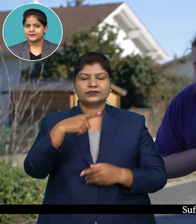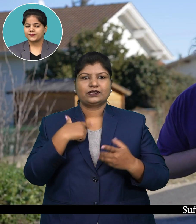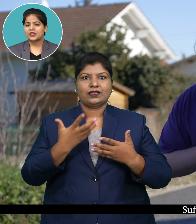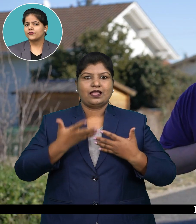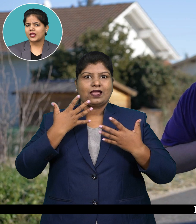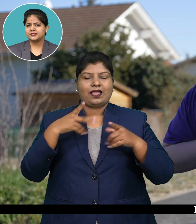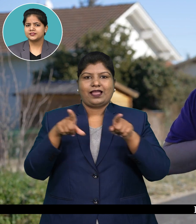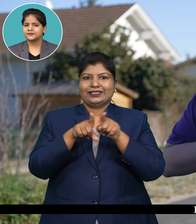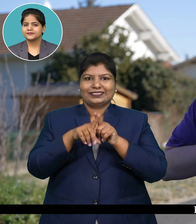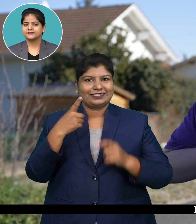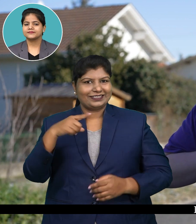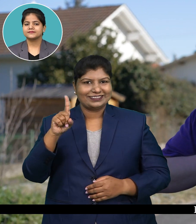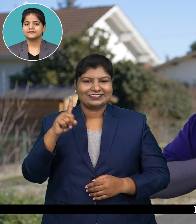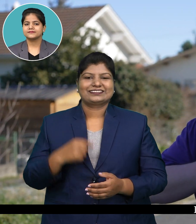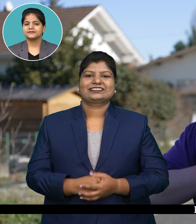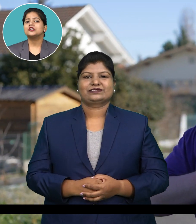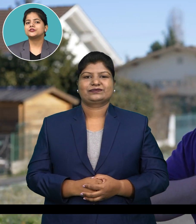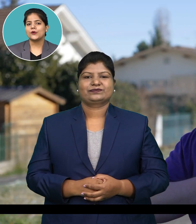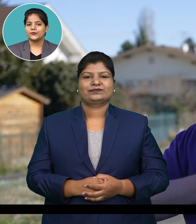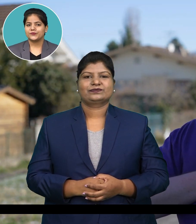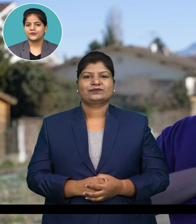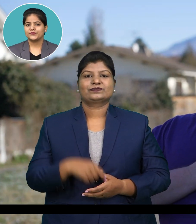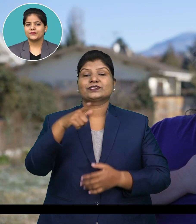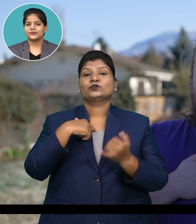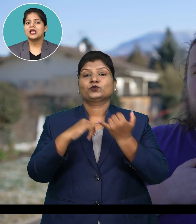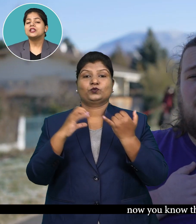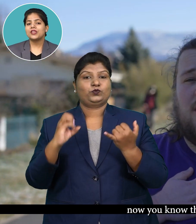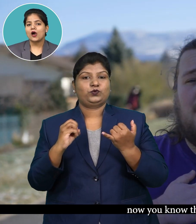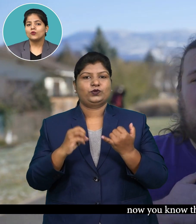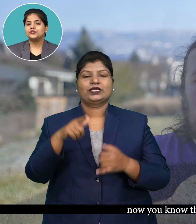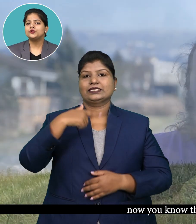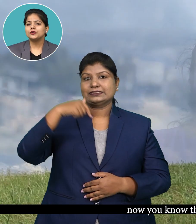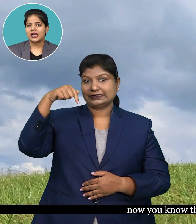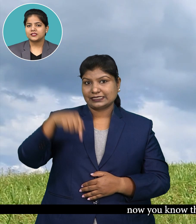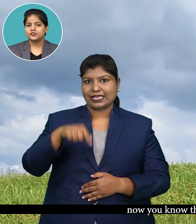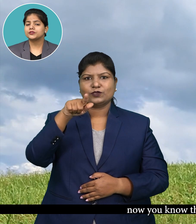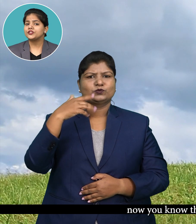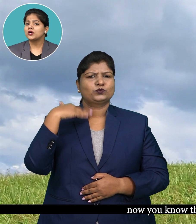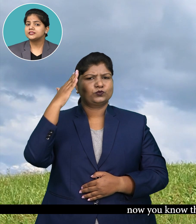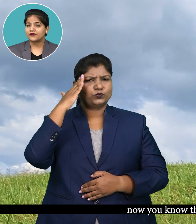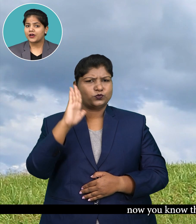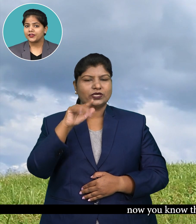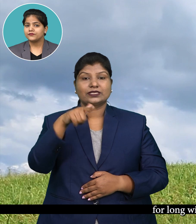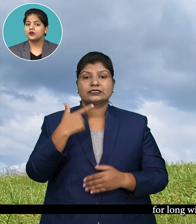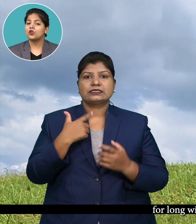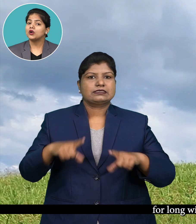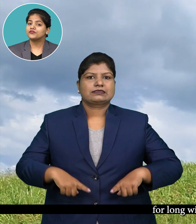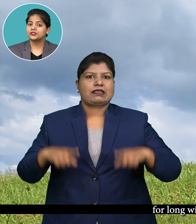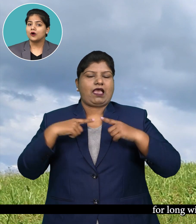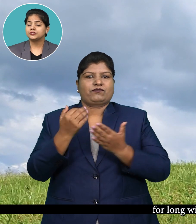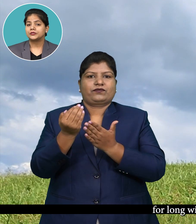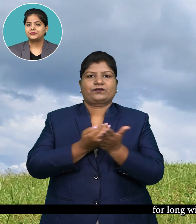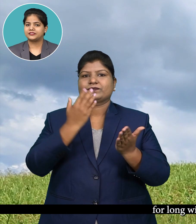Suffocation, right? So, now you know that you cannot survive for